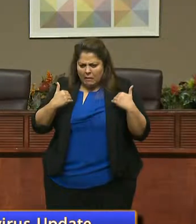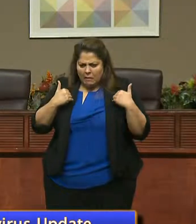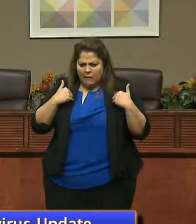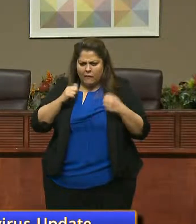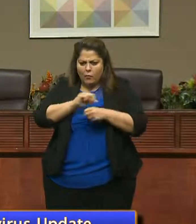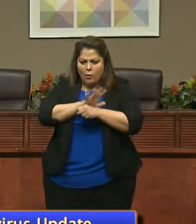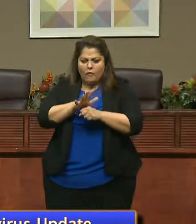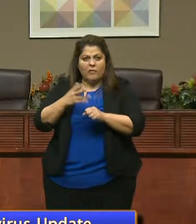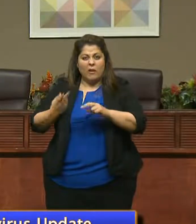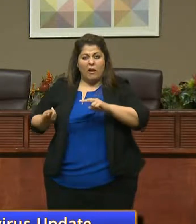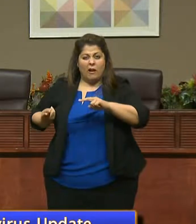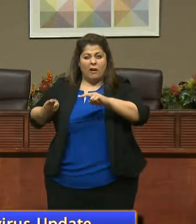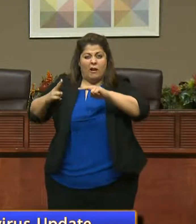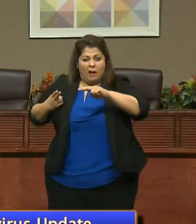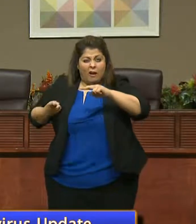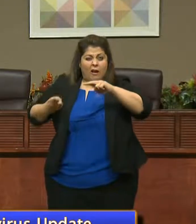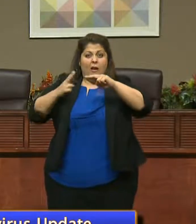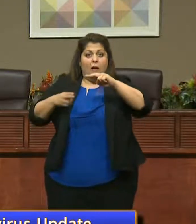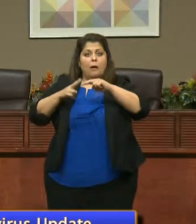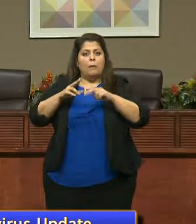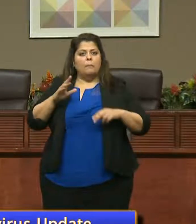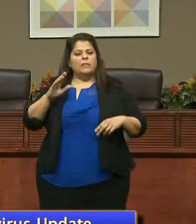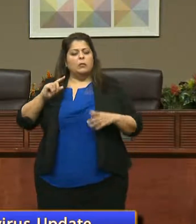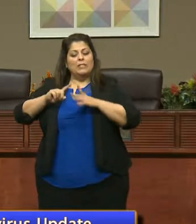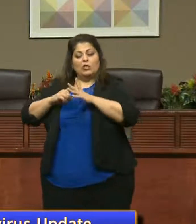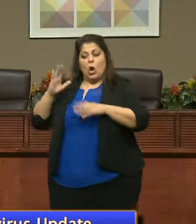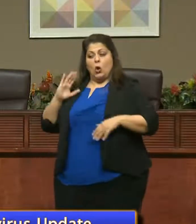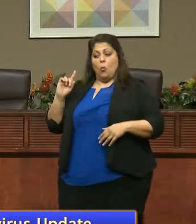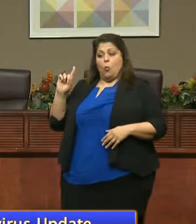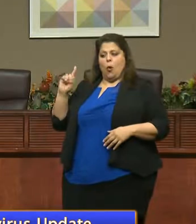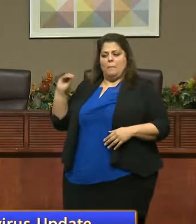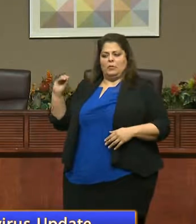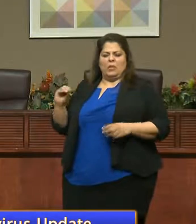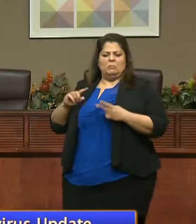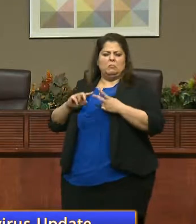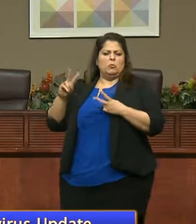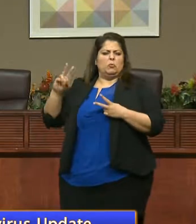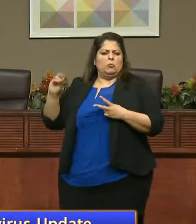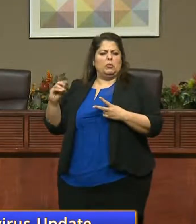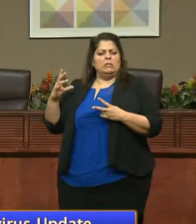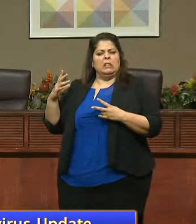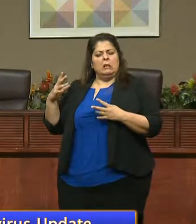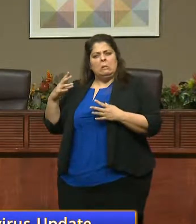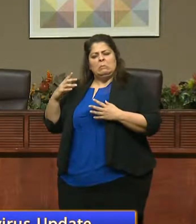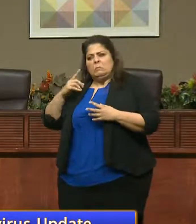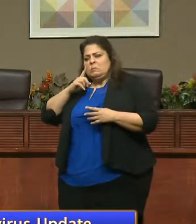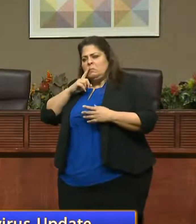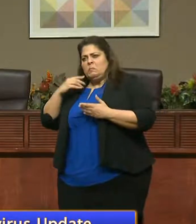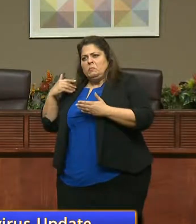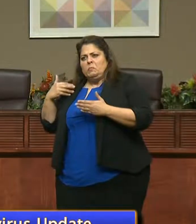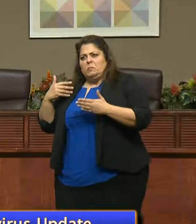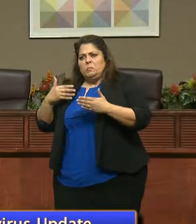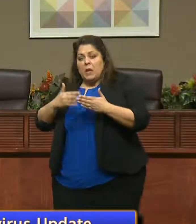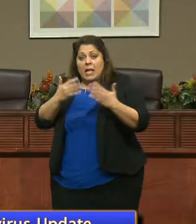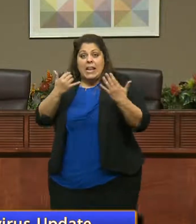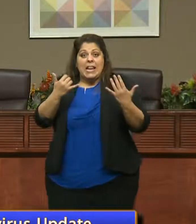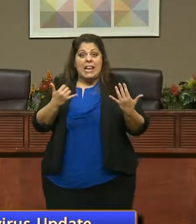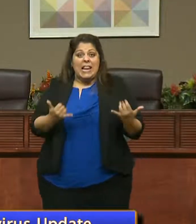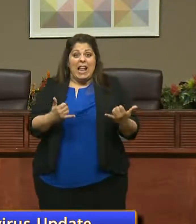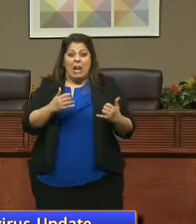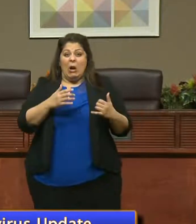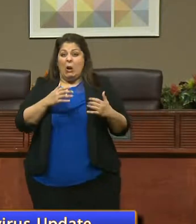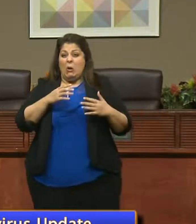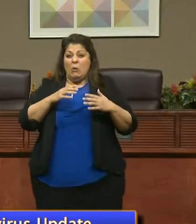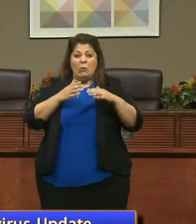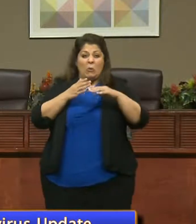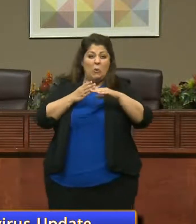but we've gone from the 1 or 2% to having double-digit increases for, I guess, the last